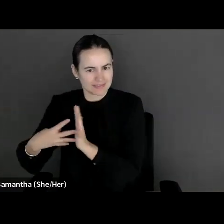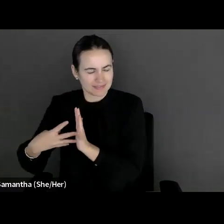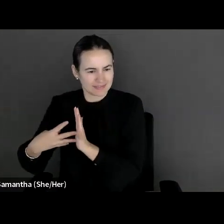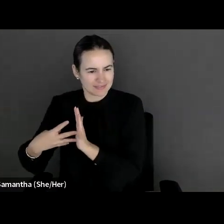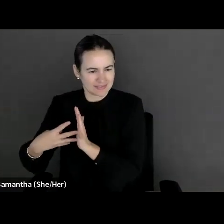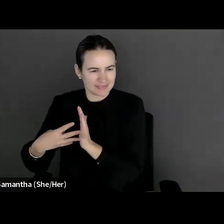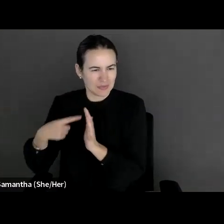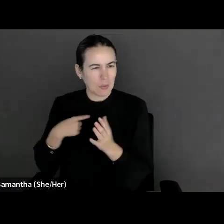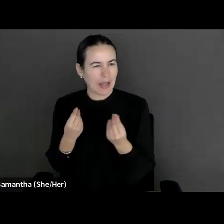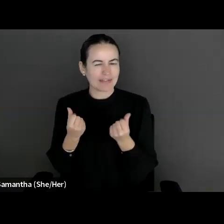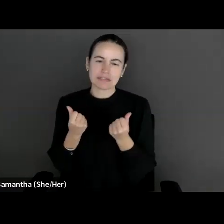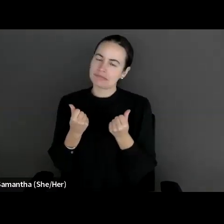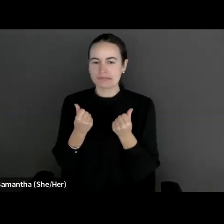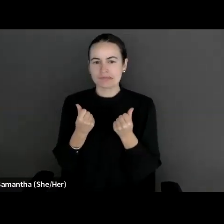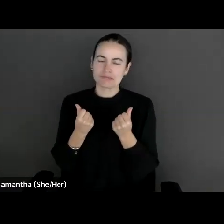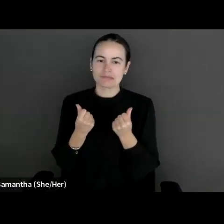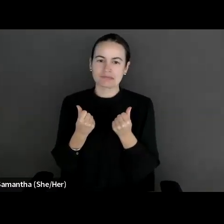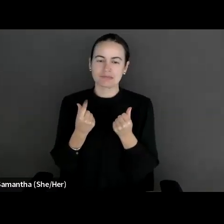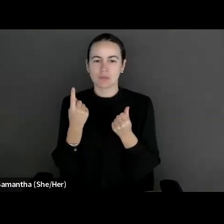shortcoming in many of the language testing